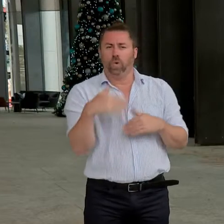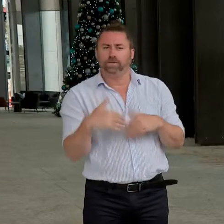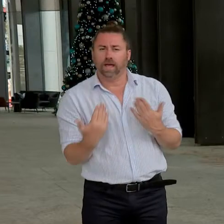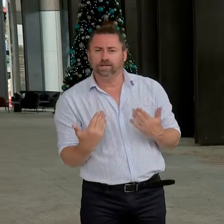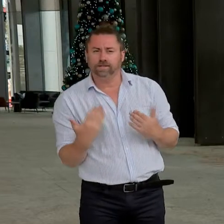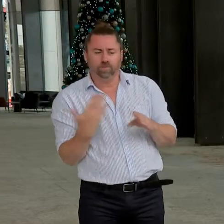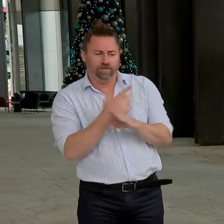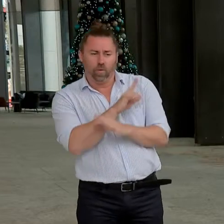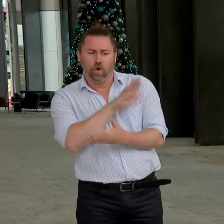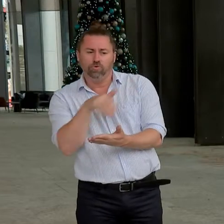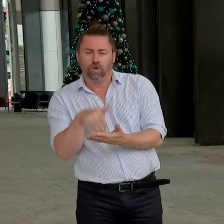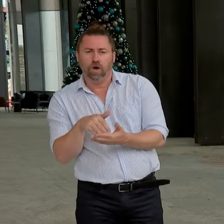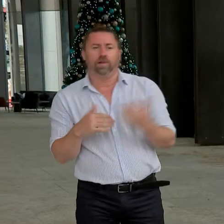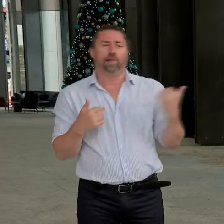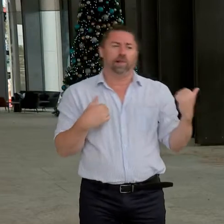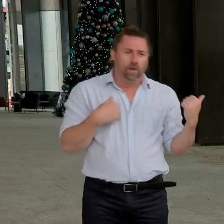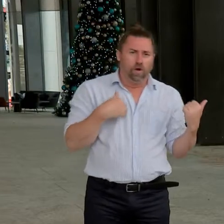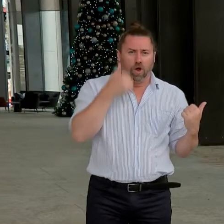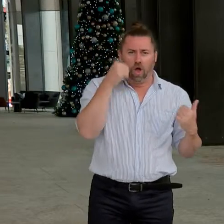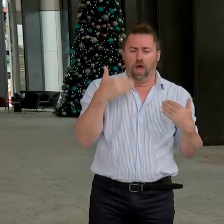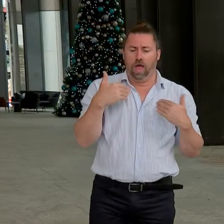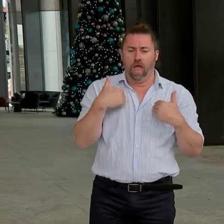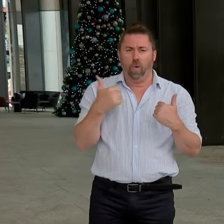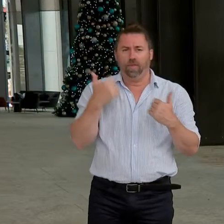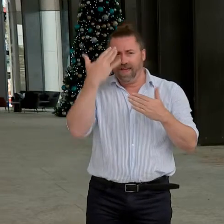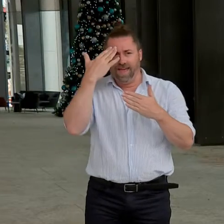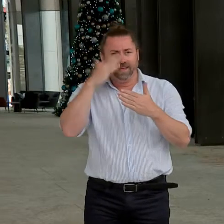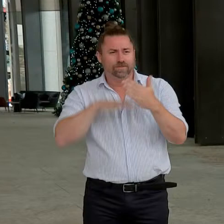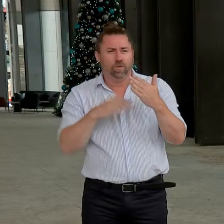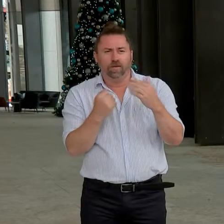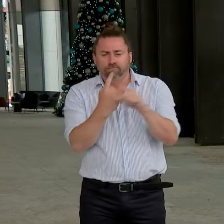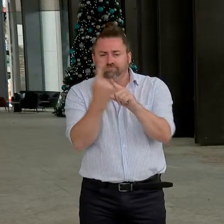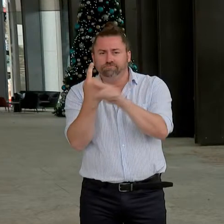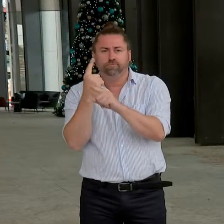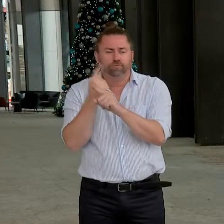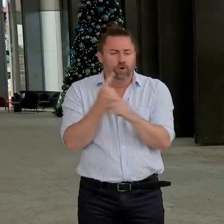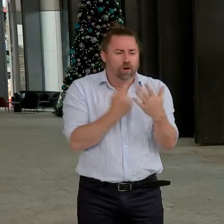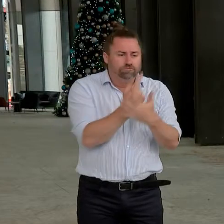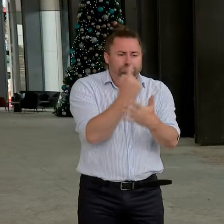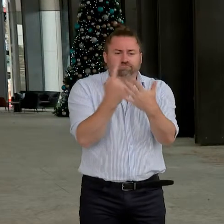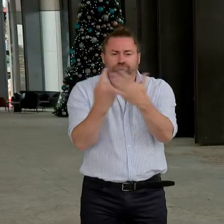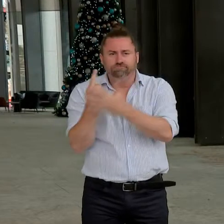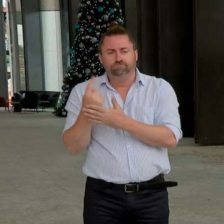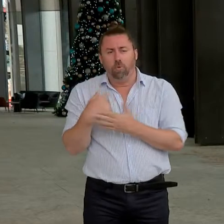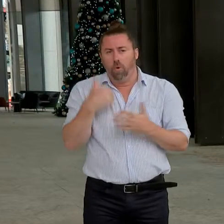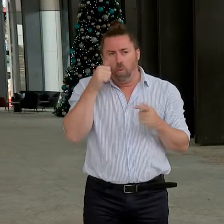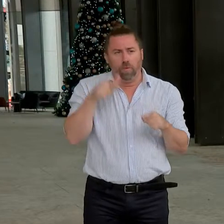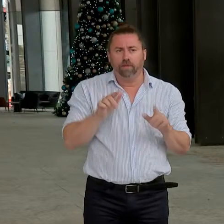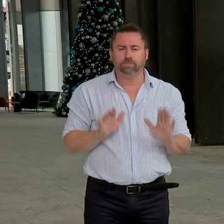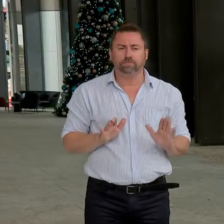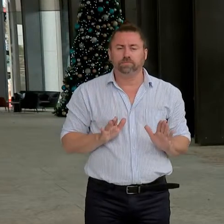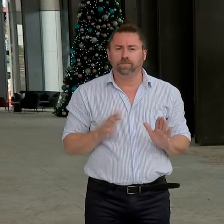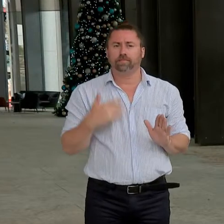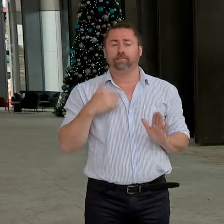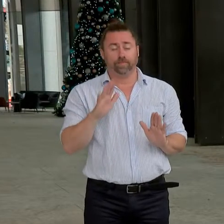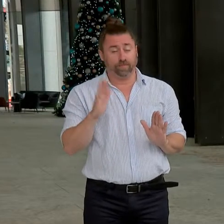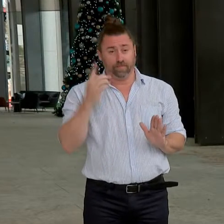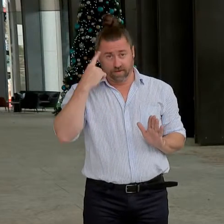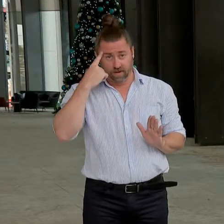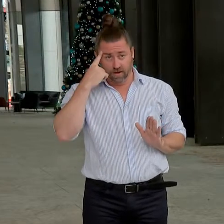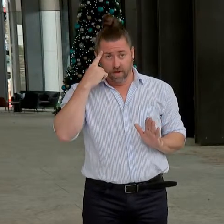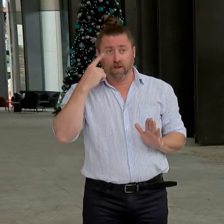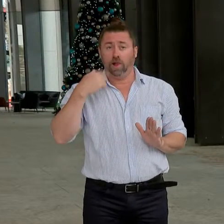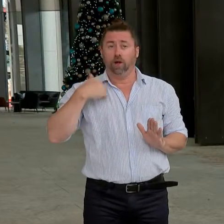health officials talk about these issues around the country, but we've got to remember that if we're testing too far